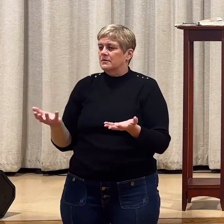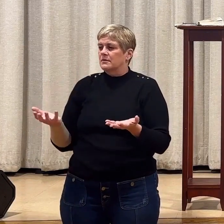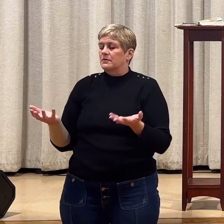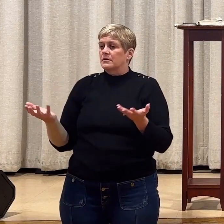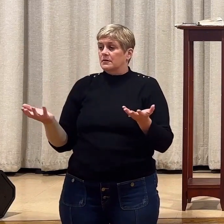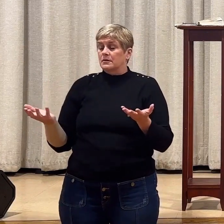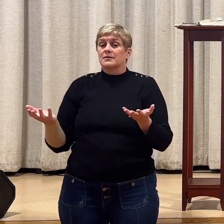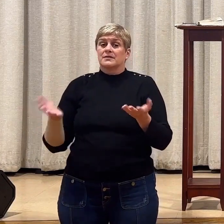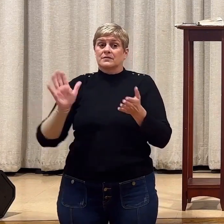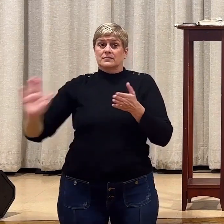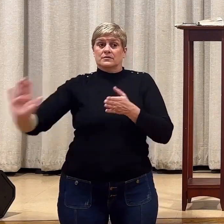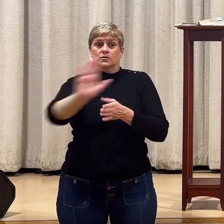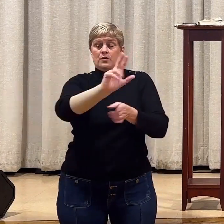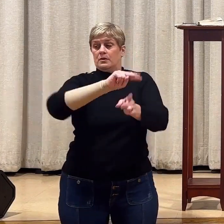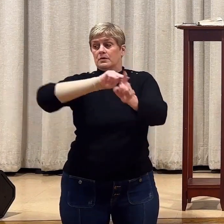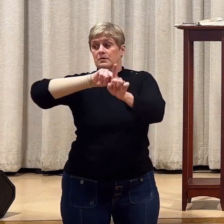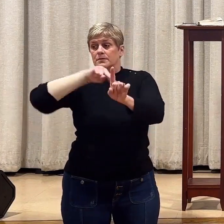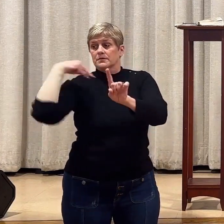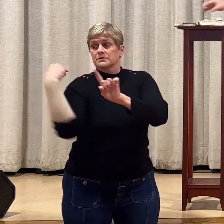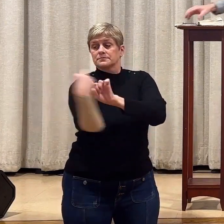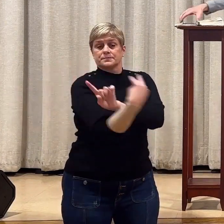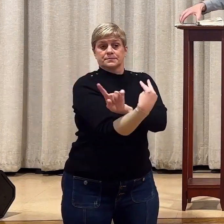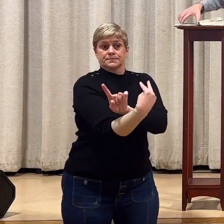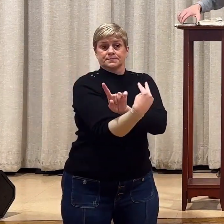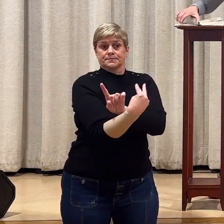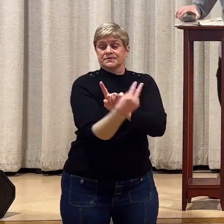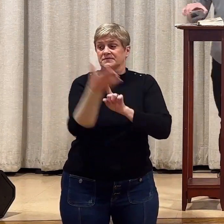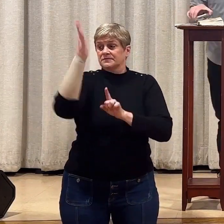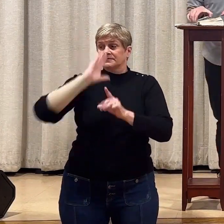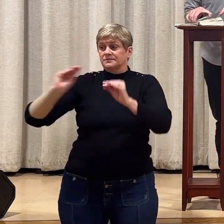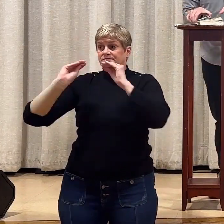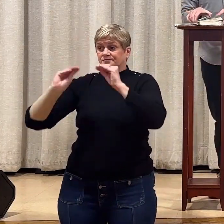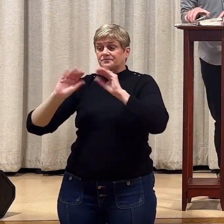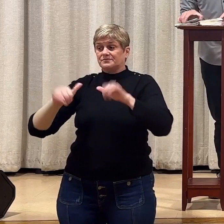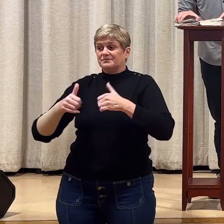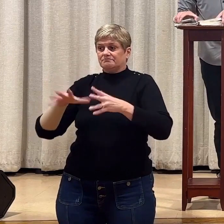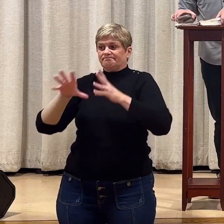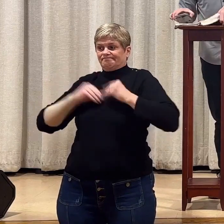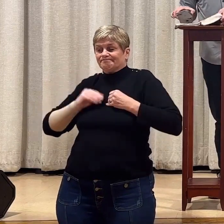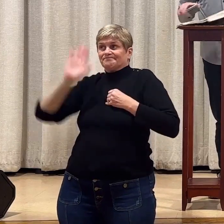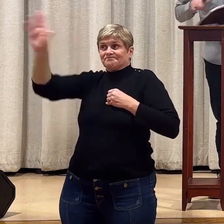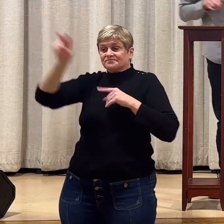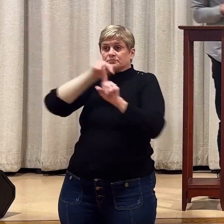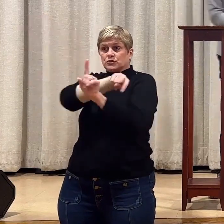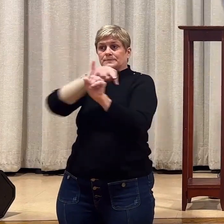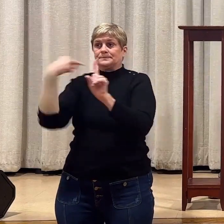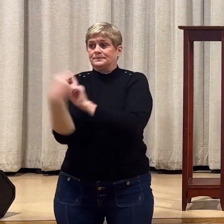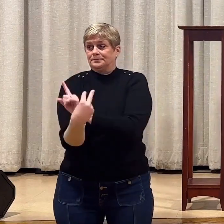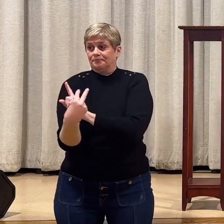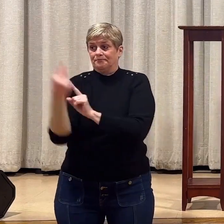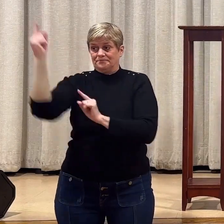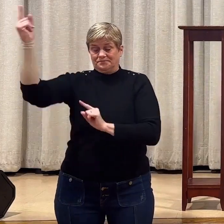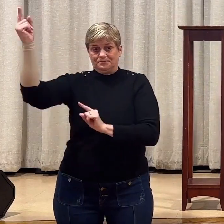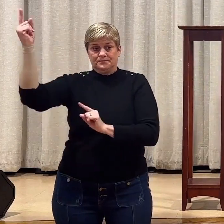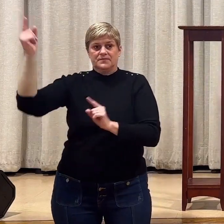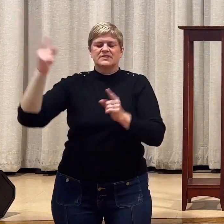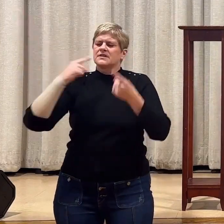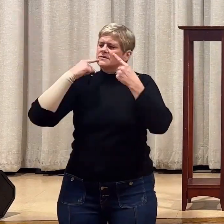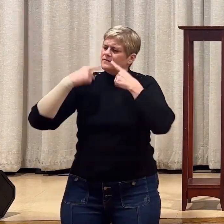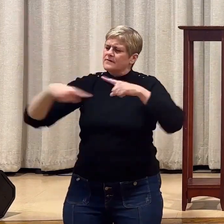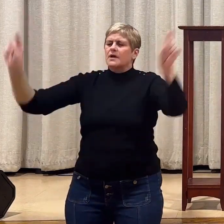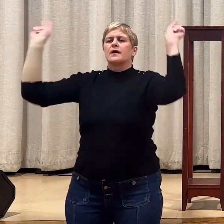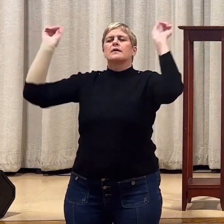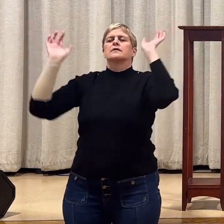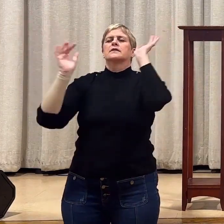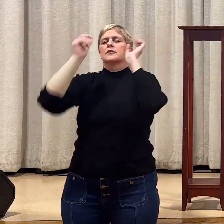teaches us how to have his perspective in his word. He says this. He says in his word, he says, finally, brothers, whatever